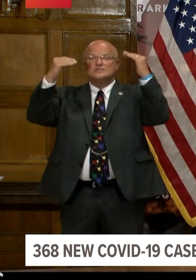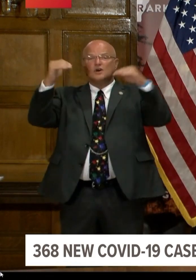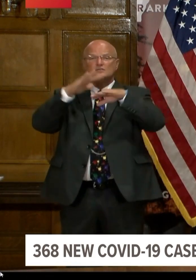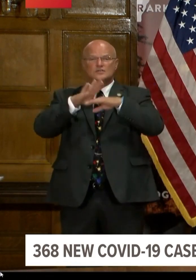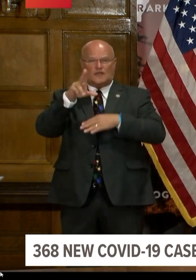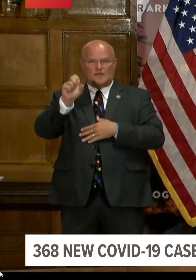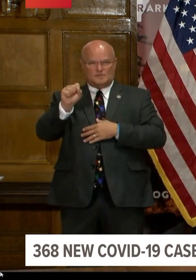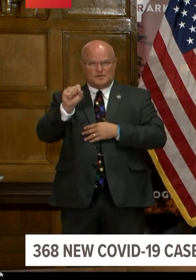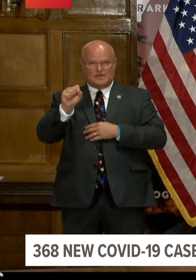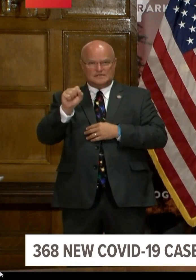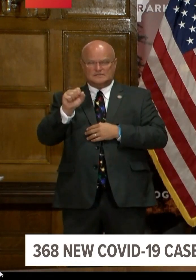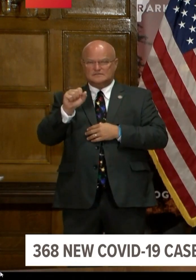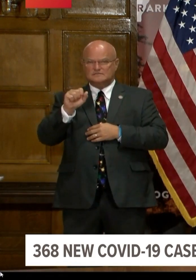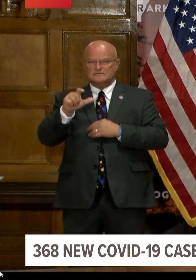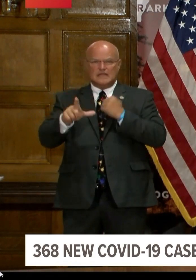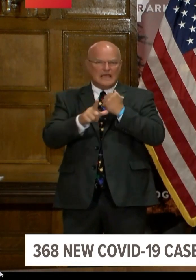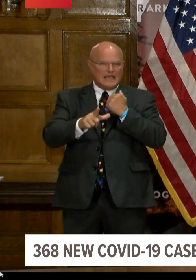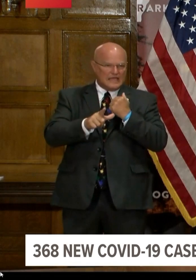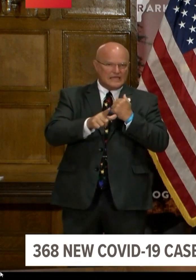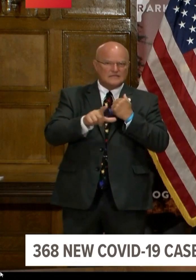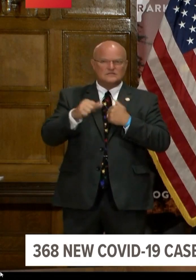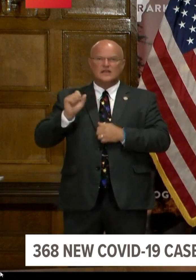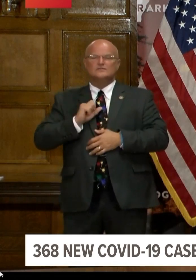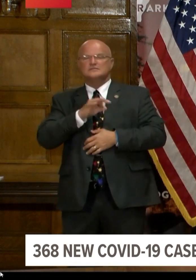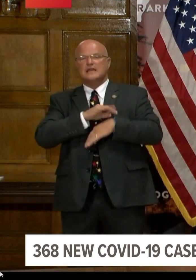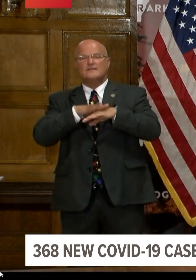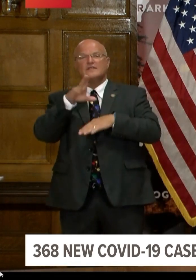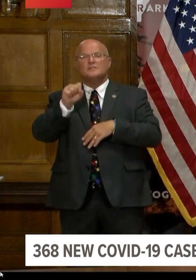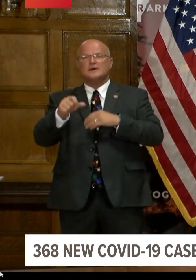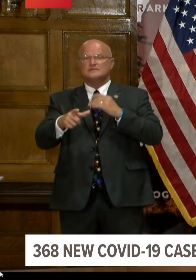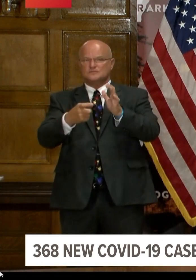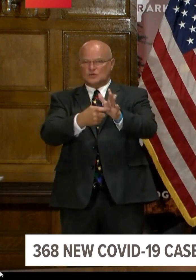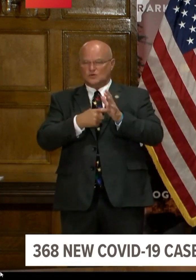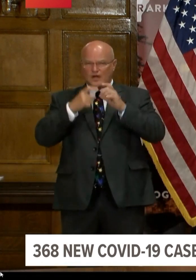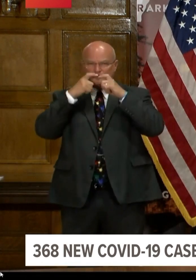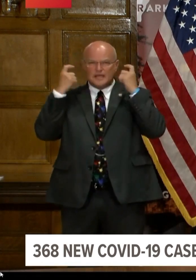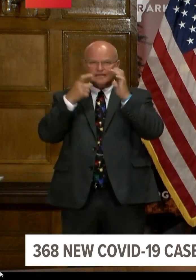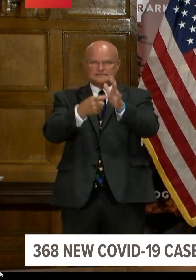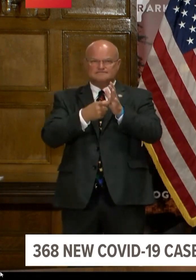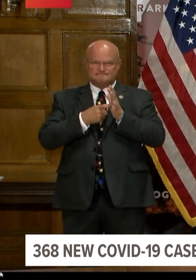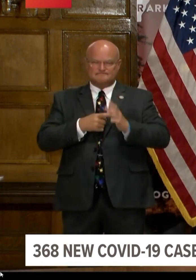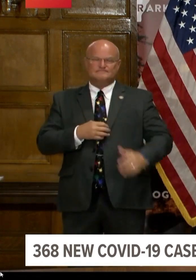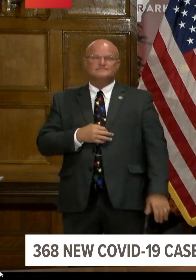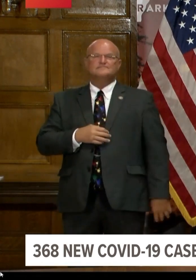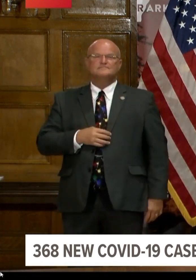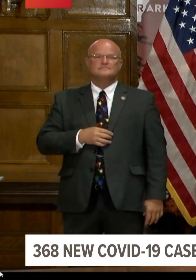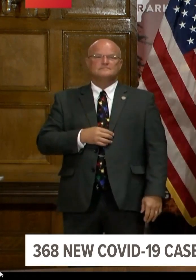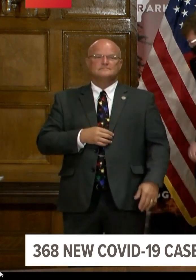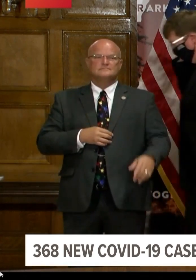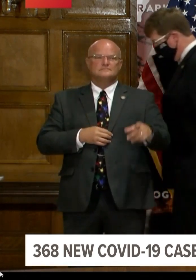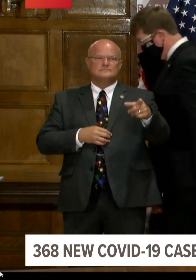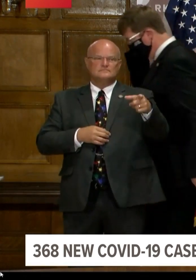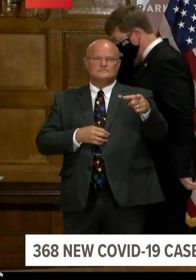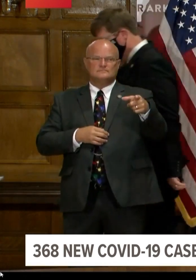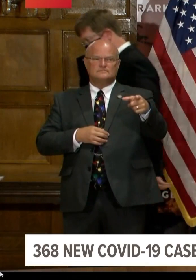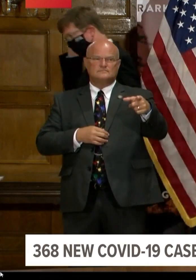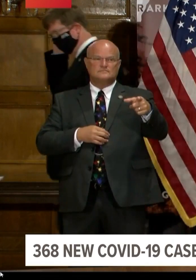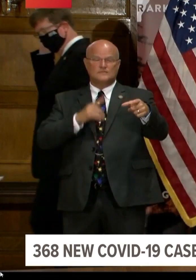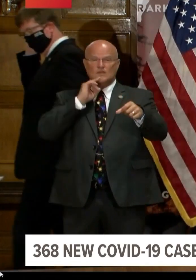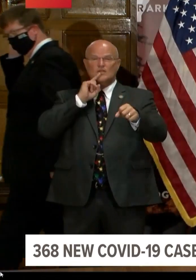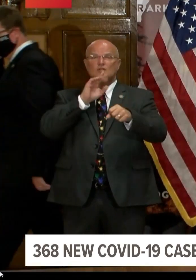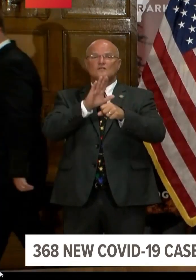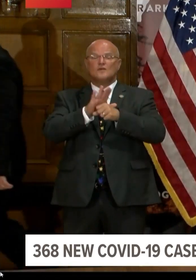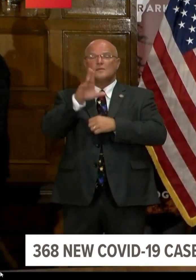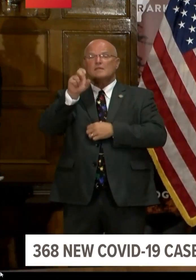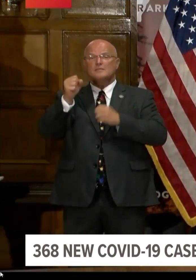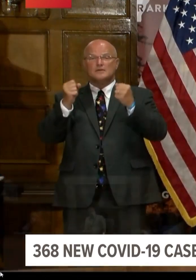that bus, if there are aides or other staff on the bus, they must wear masks as well. Are you confirming that the bus